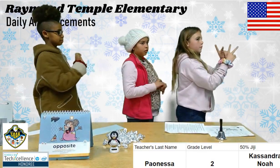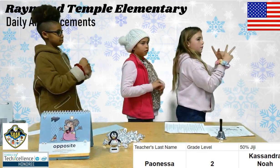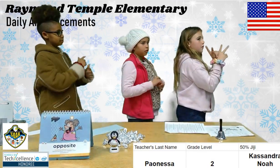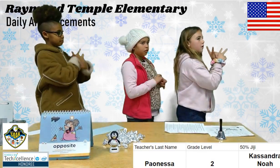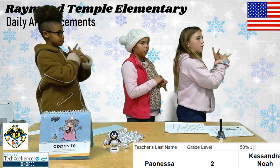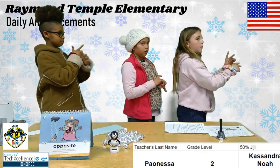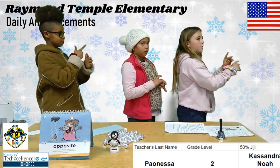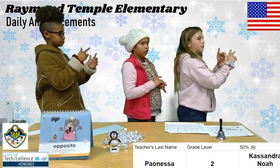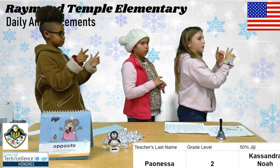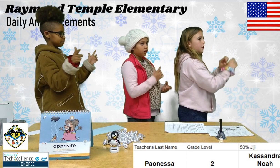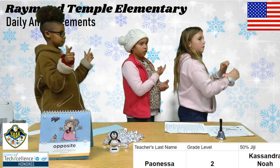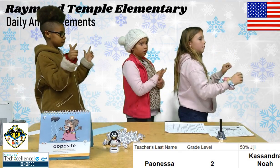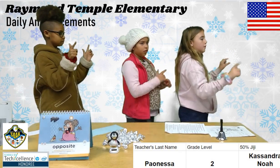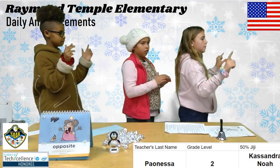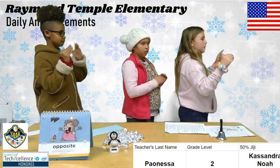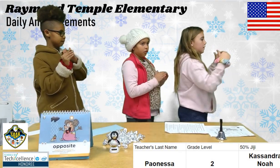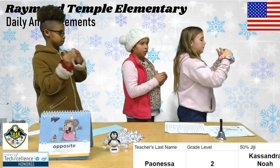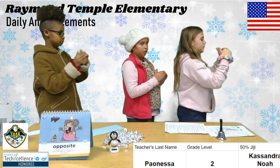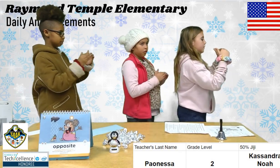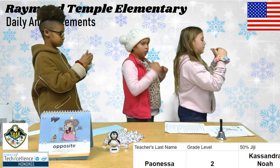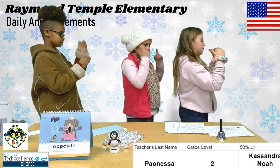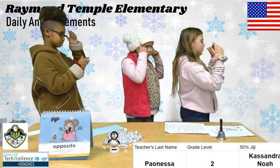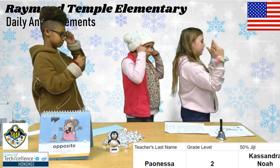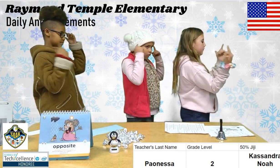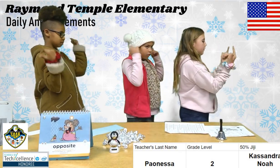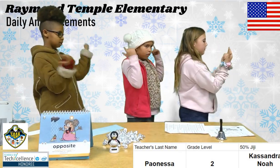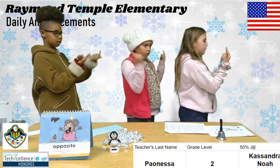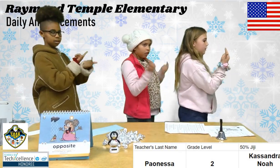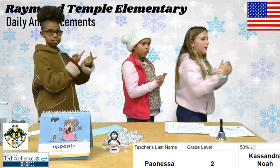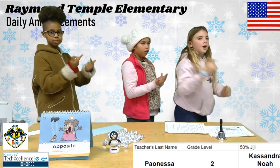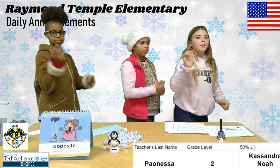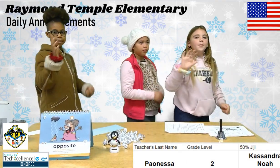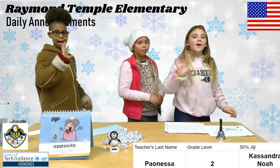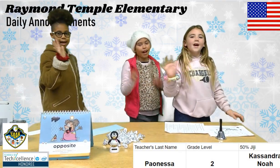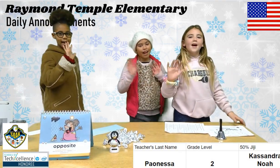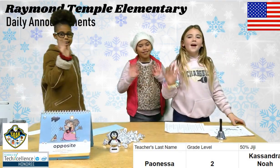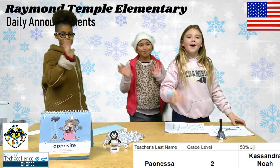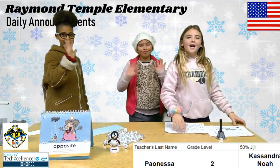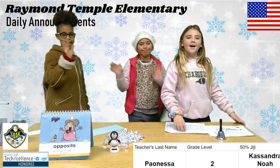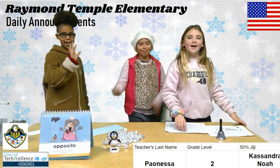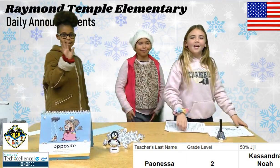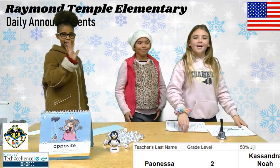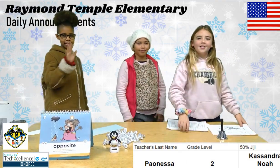indivisible, with liberty and justice for all. Bye!